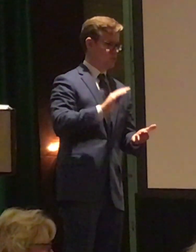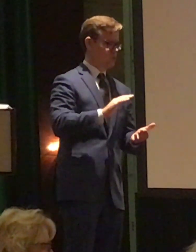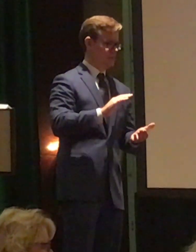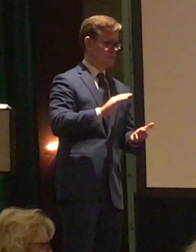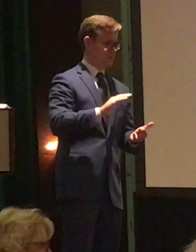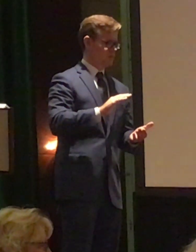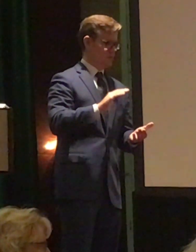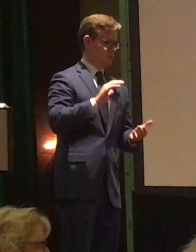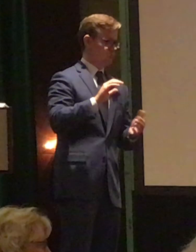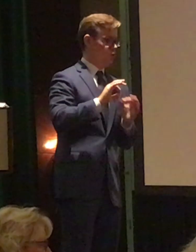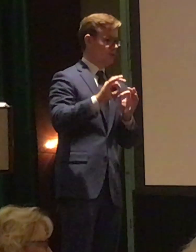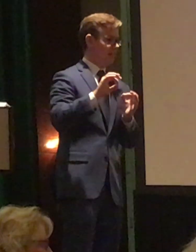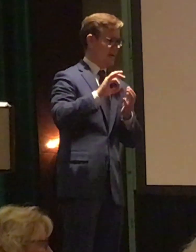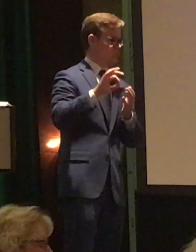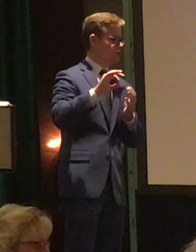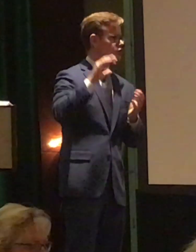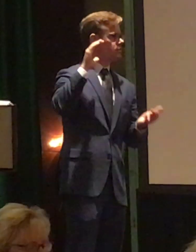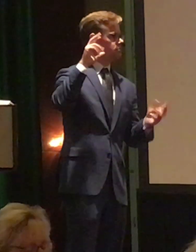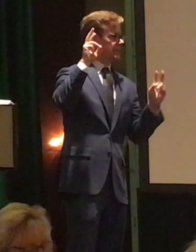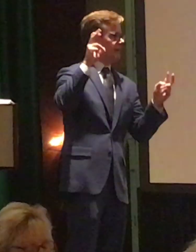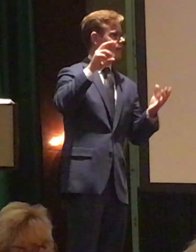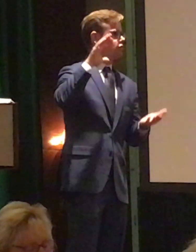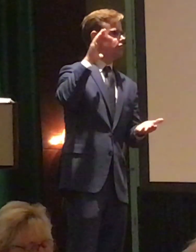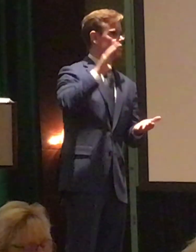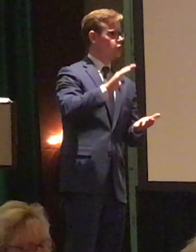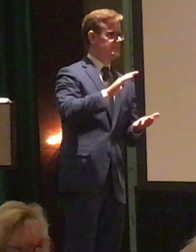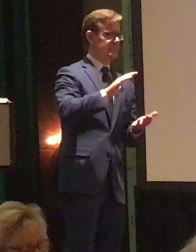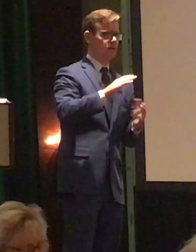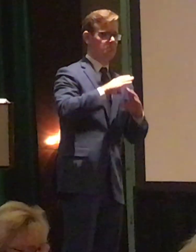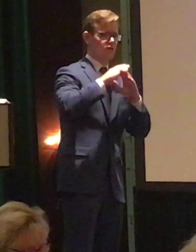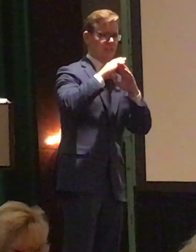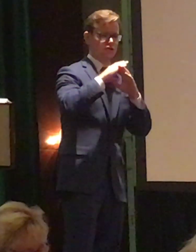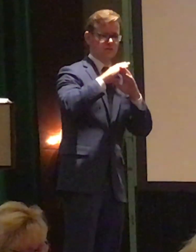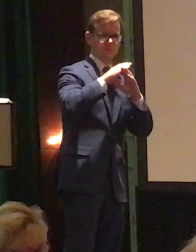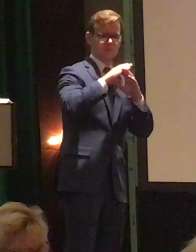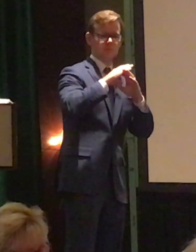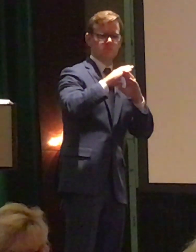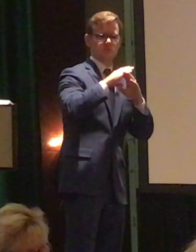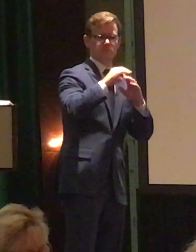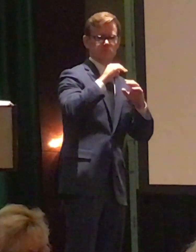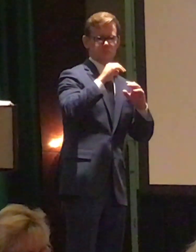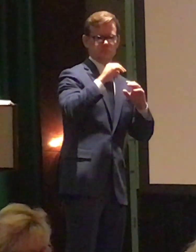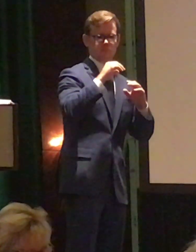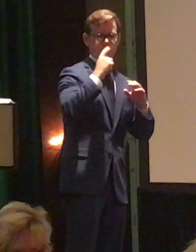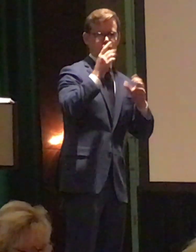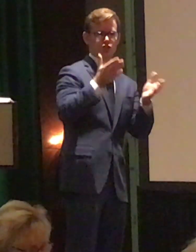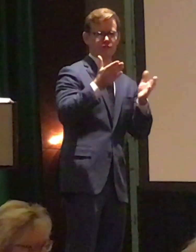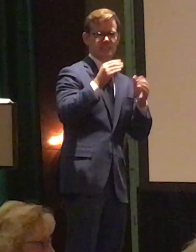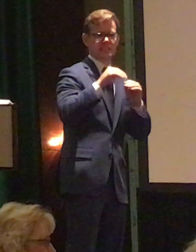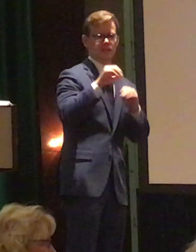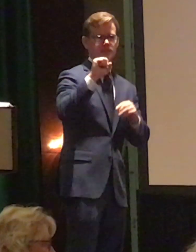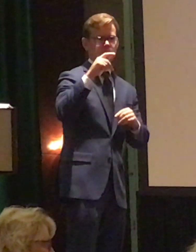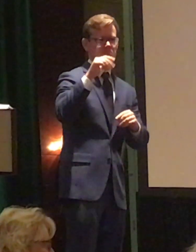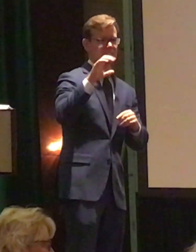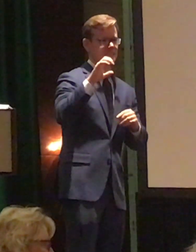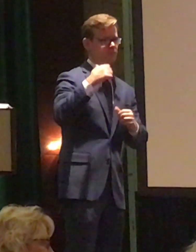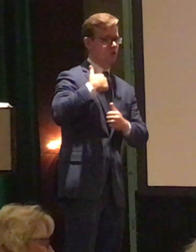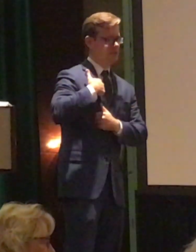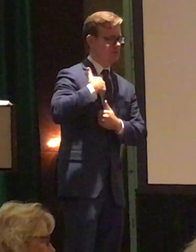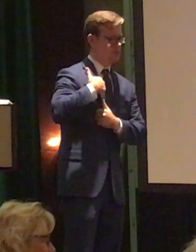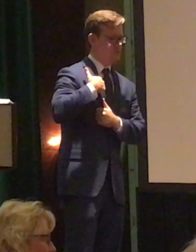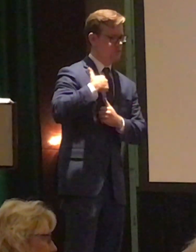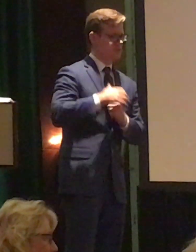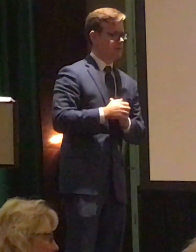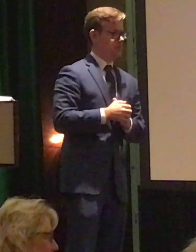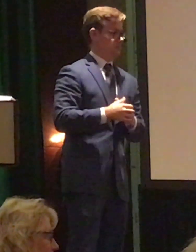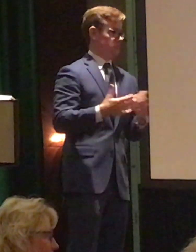And Senator Tillis wrote a language saying that to reduce barriers for service